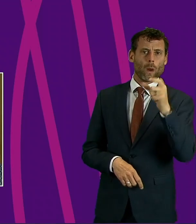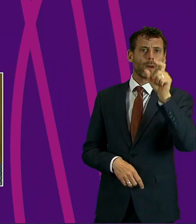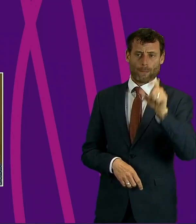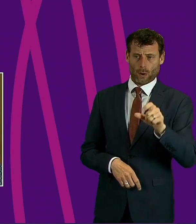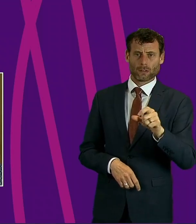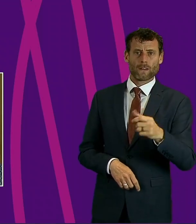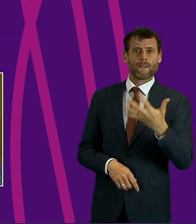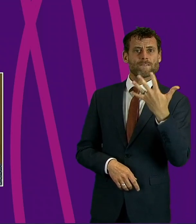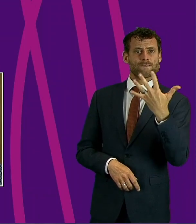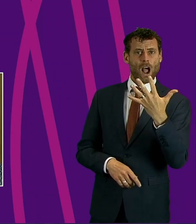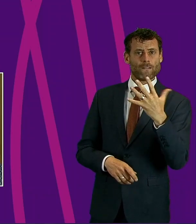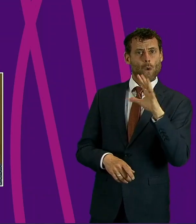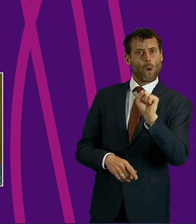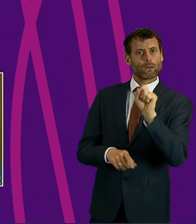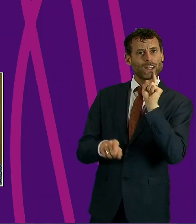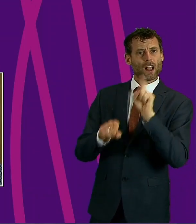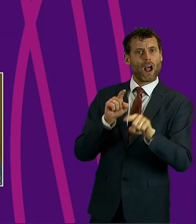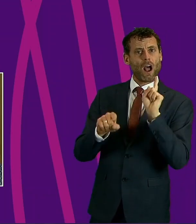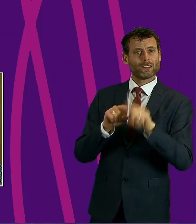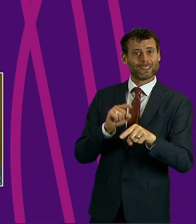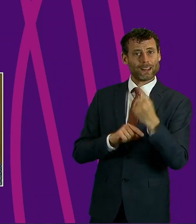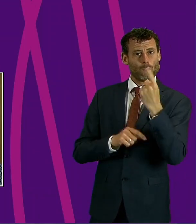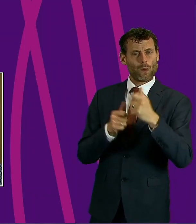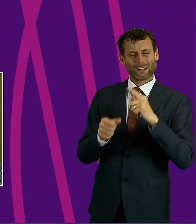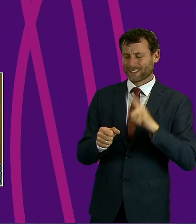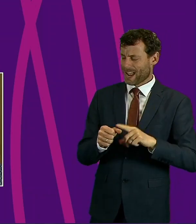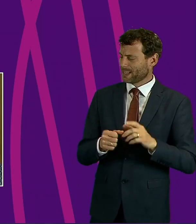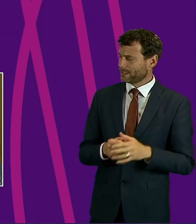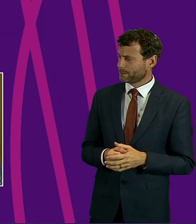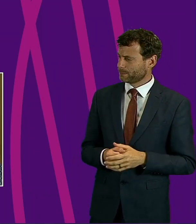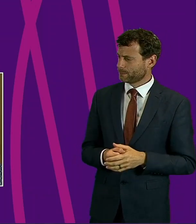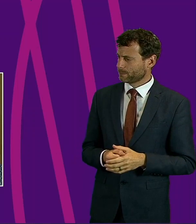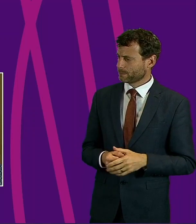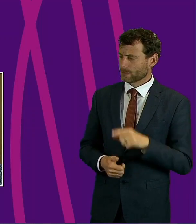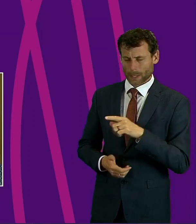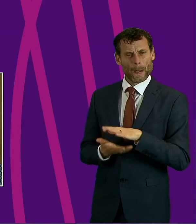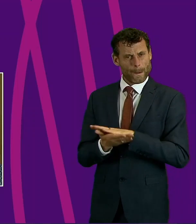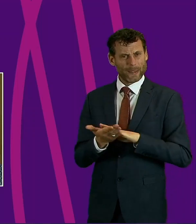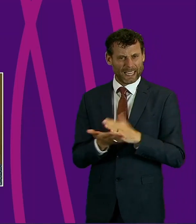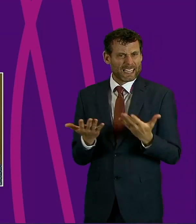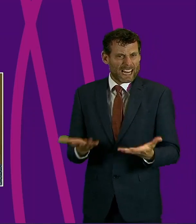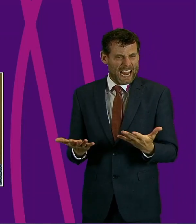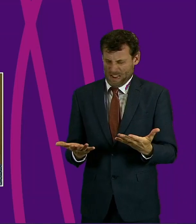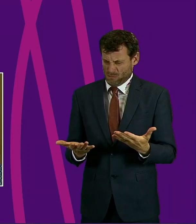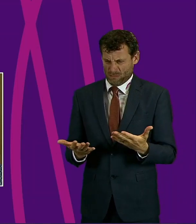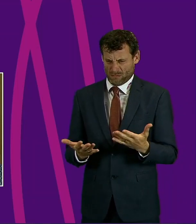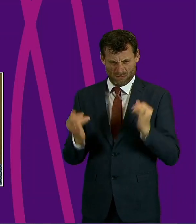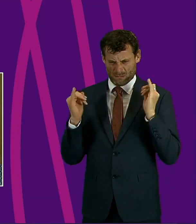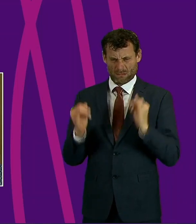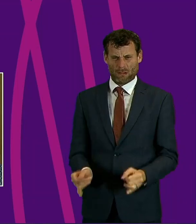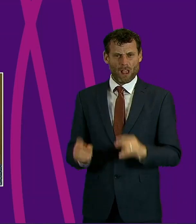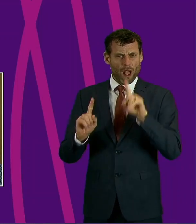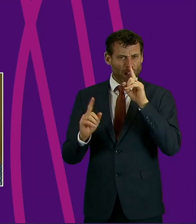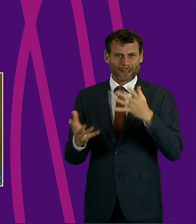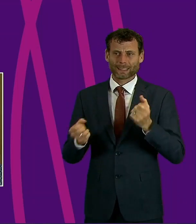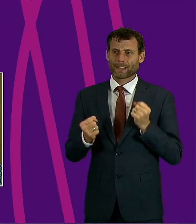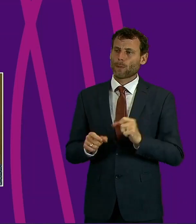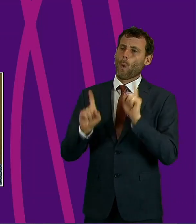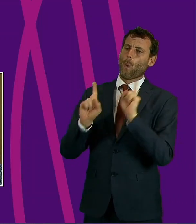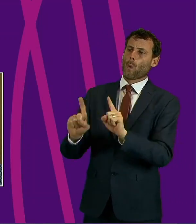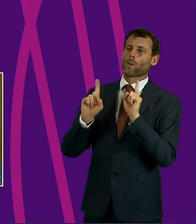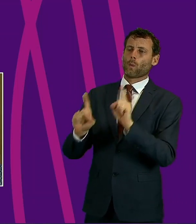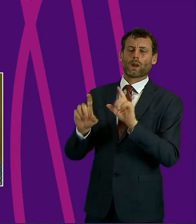this on behalf of many members across this chamber, does the First Minister accept that this is a completely unacceptable situation